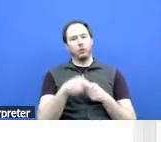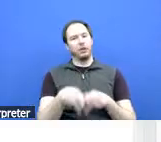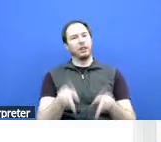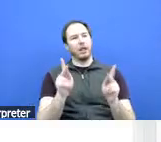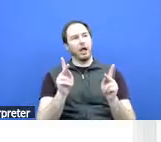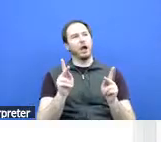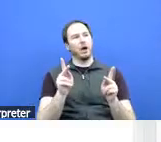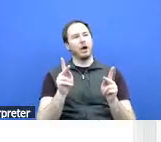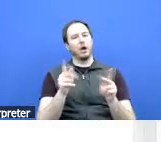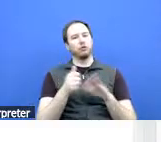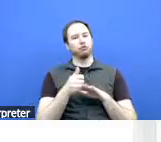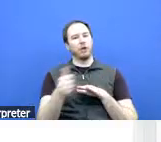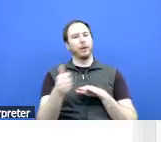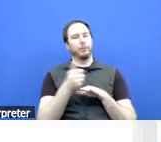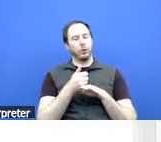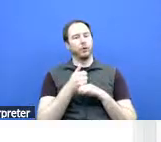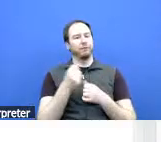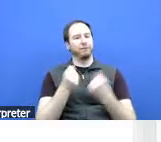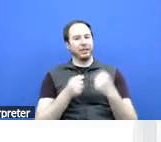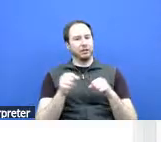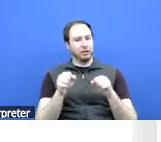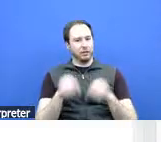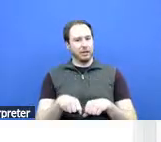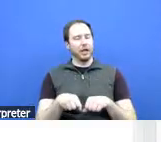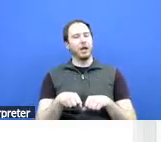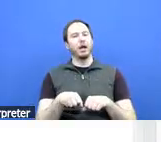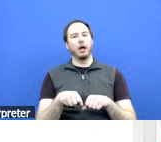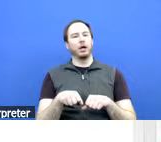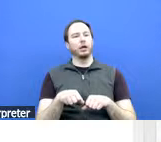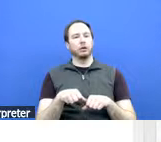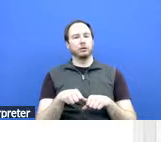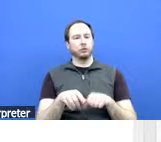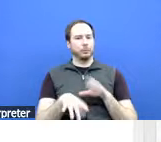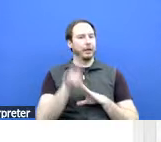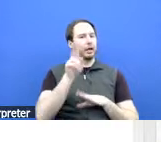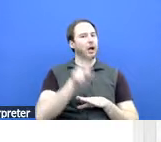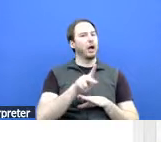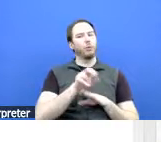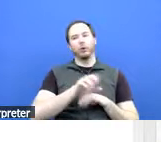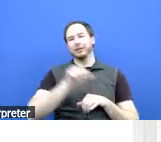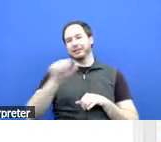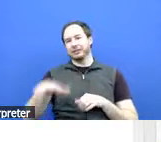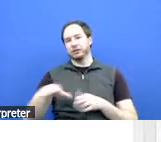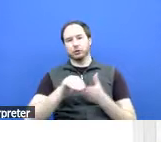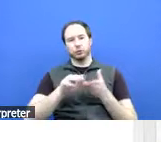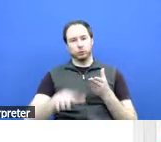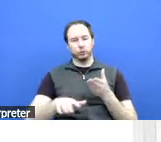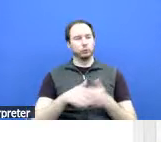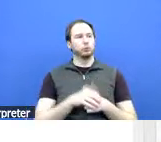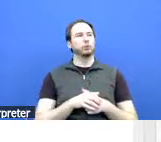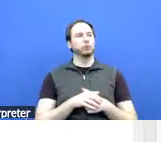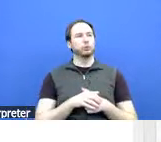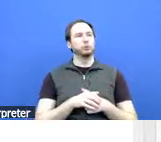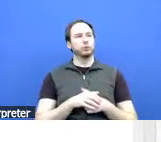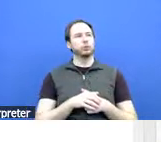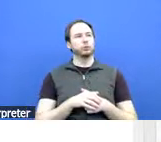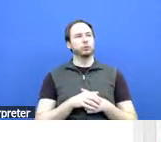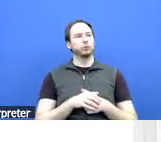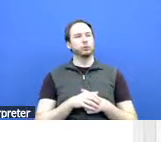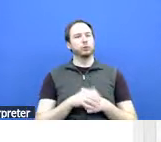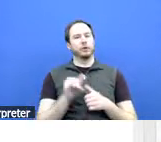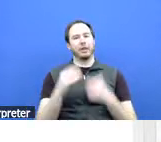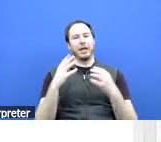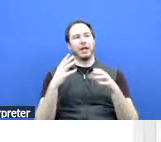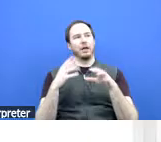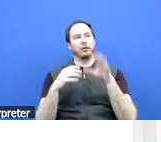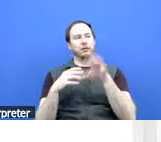for transportation vehicles for picking up and discharging the students. The outer ring road,